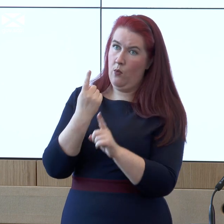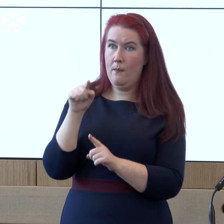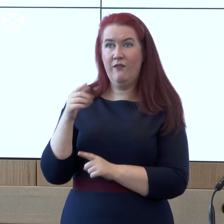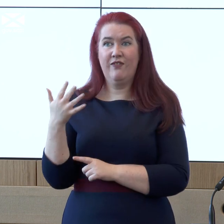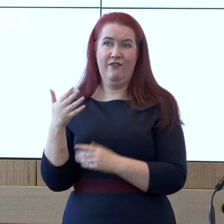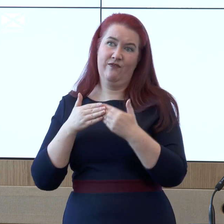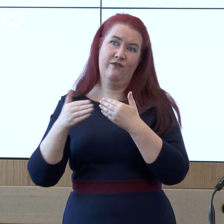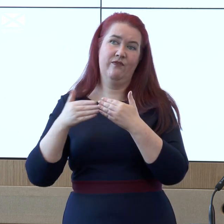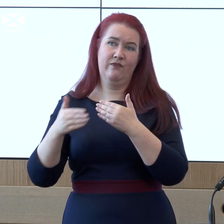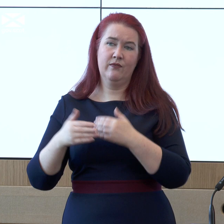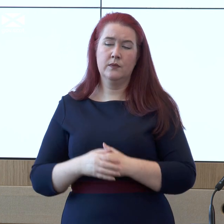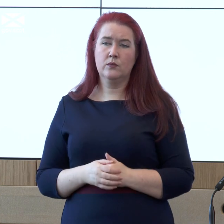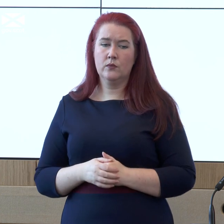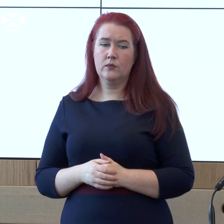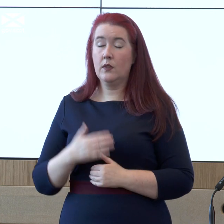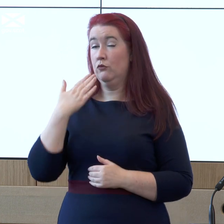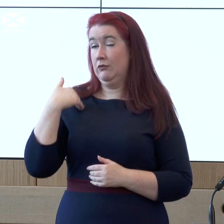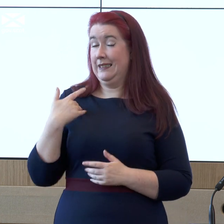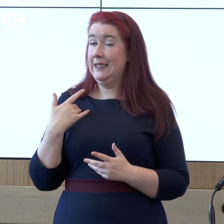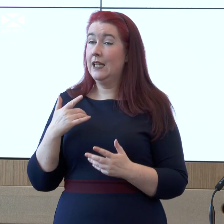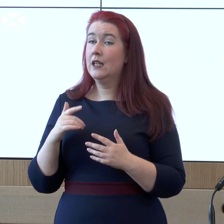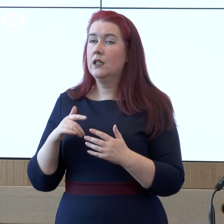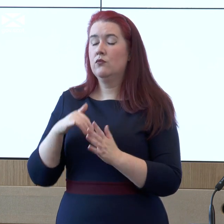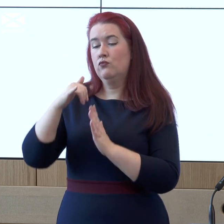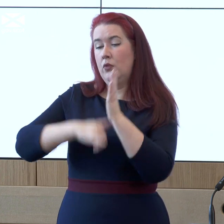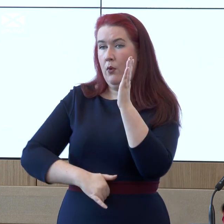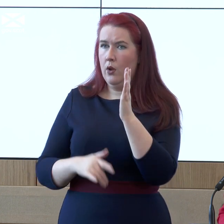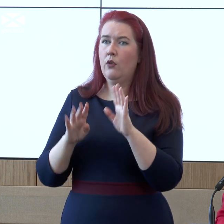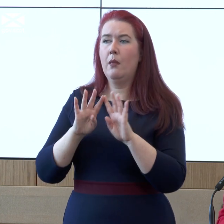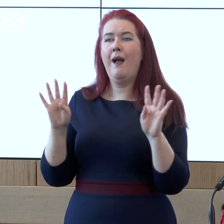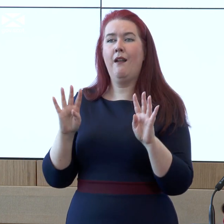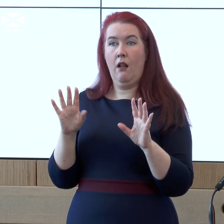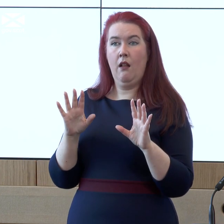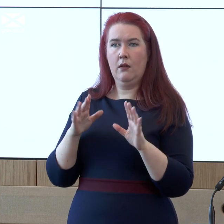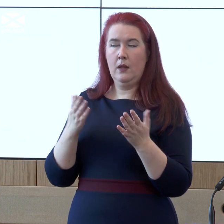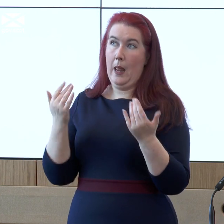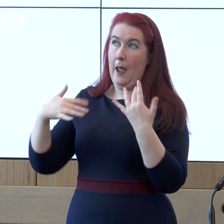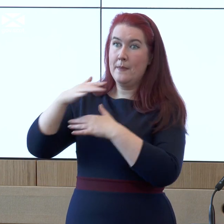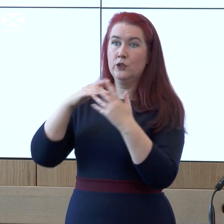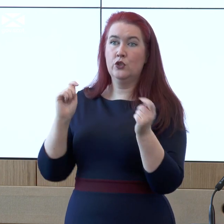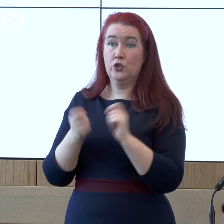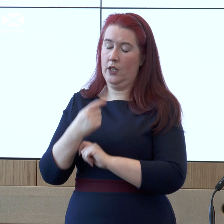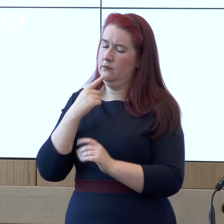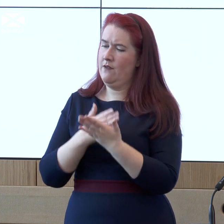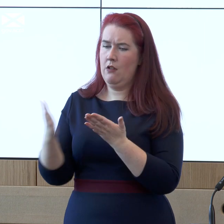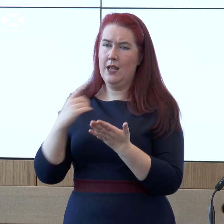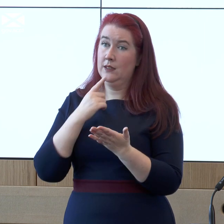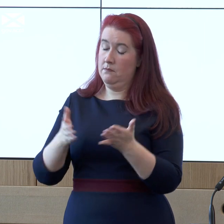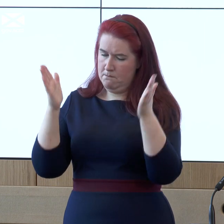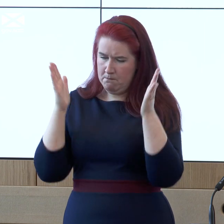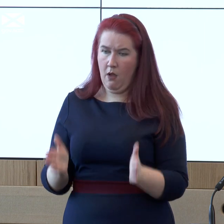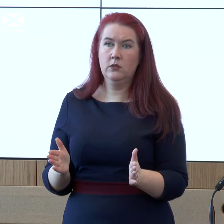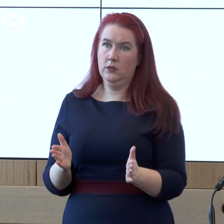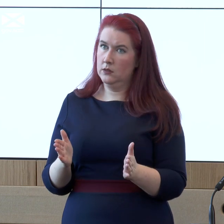longer term. The recent report of the Intergovernmental Panel on Climate Change couldn't have been clearer about the necessity of